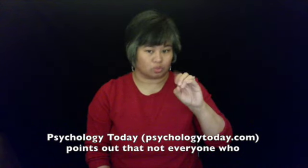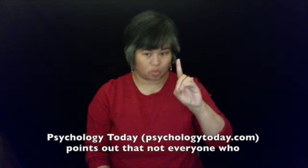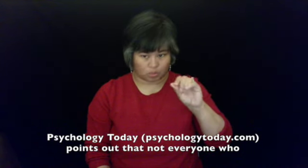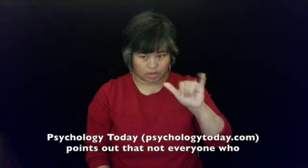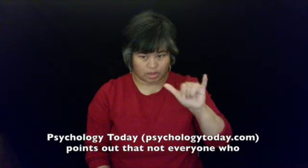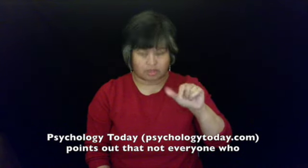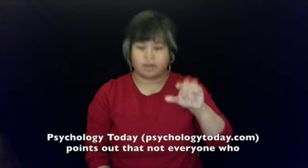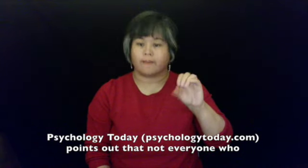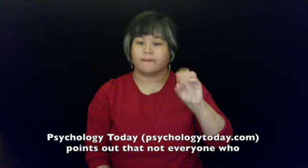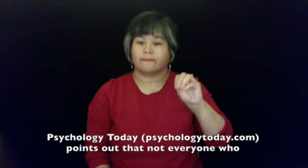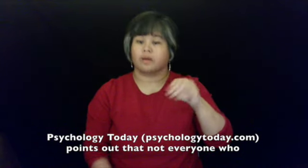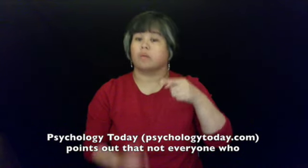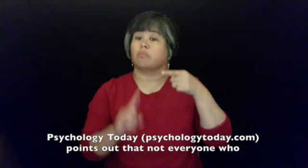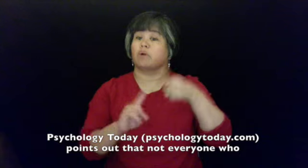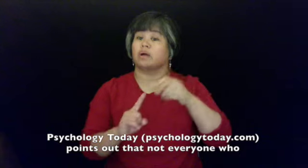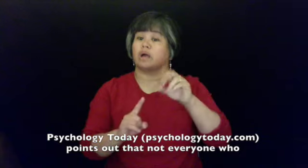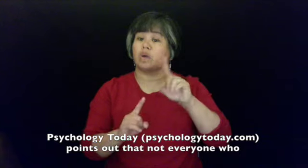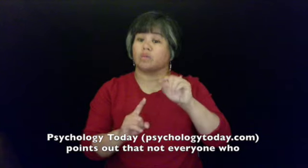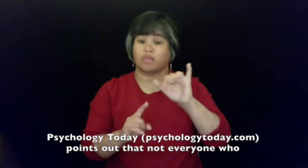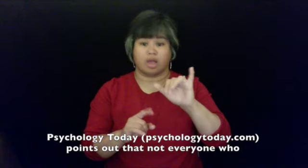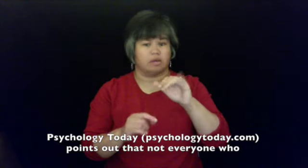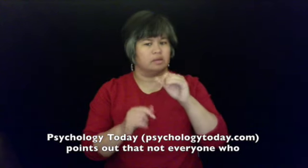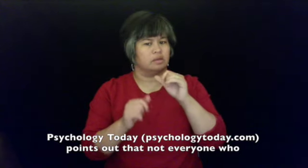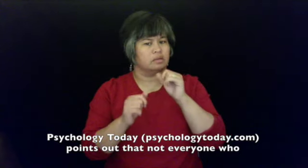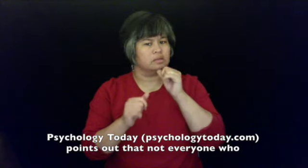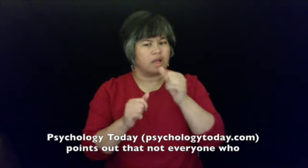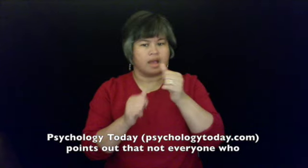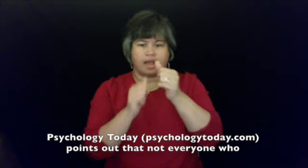PsychologyToday.com points out that not everyone who